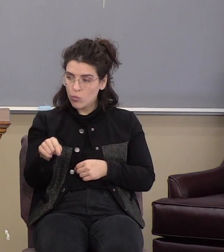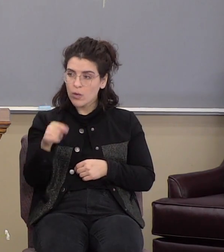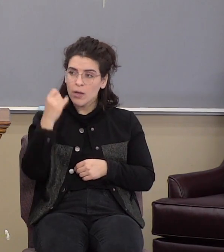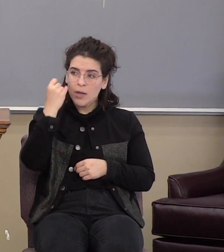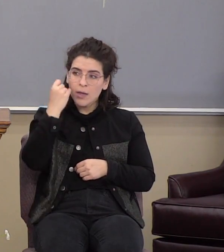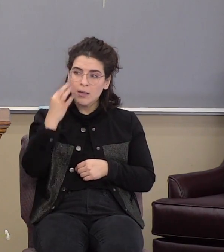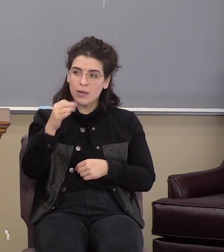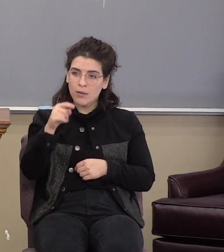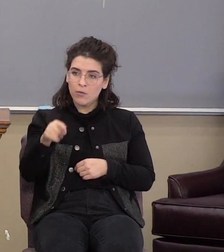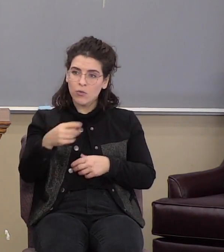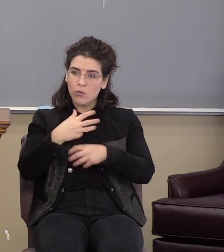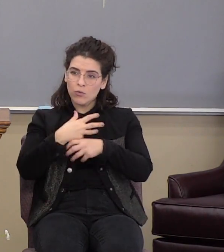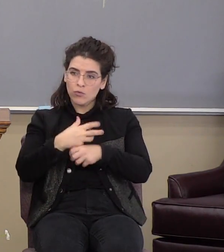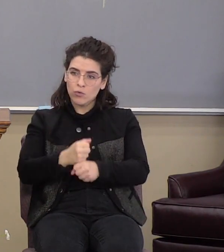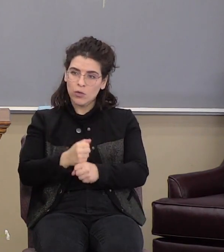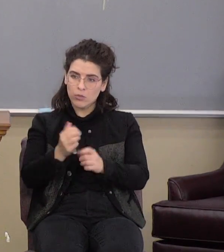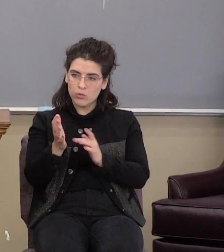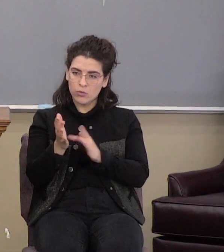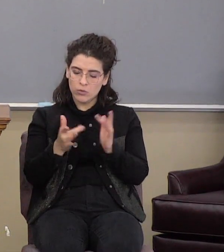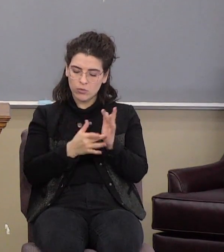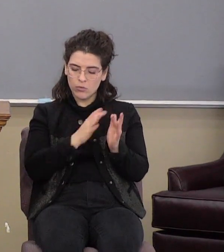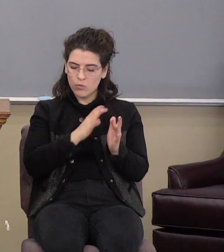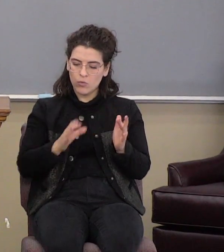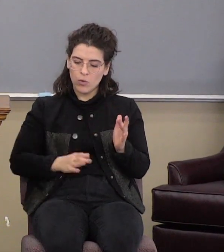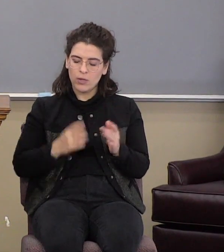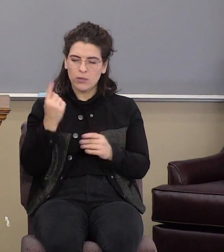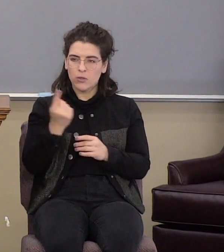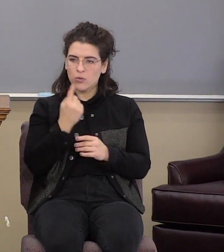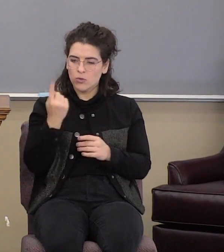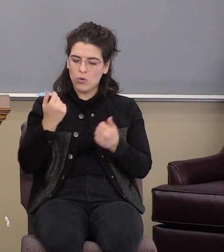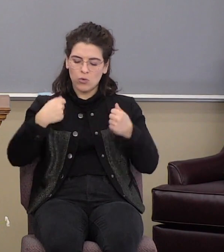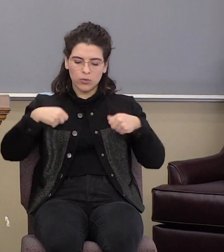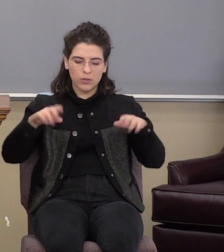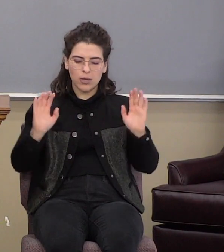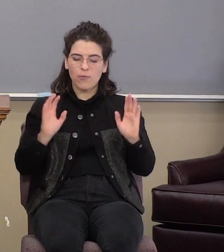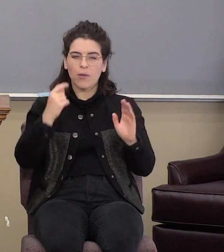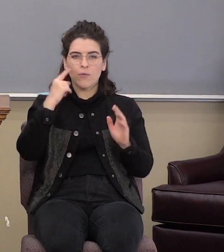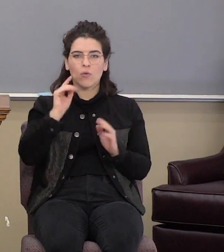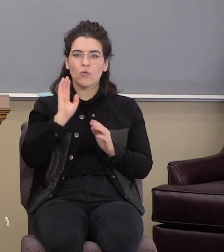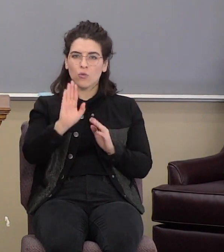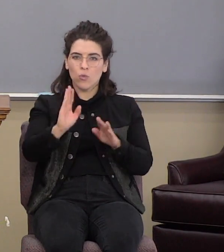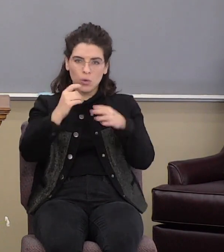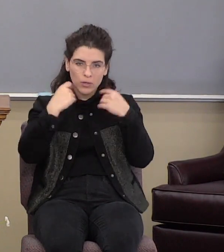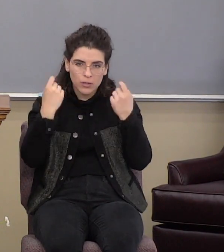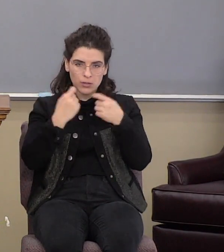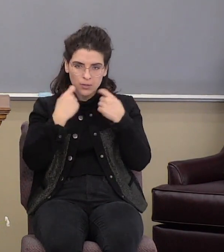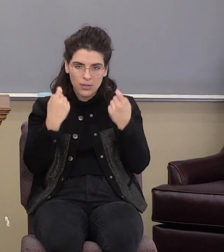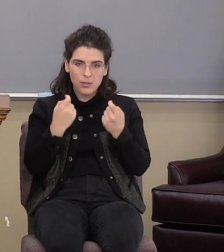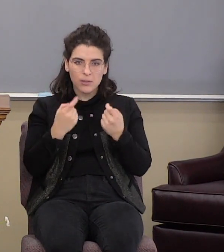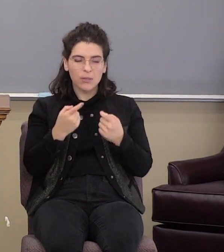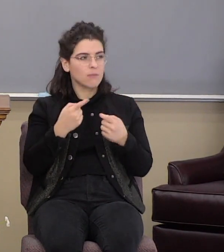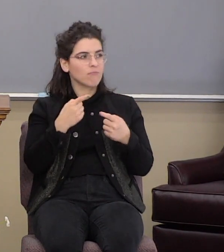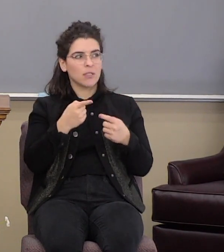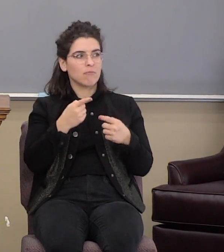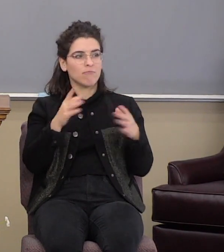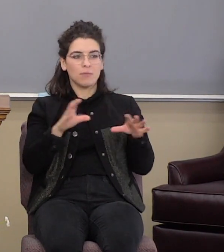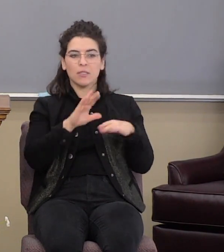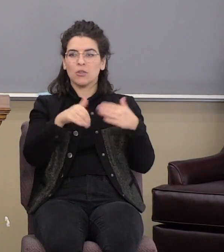trust Jesus Christ as the sole sufficient sacrifice for your sins, He did it